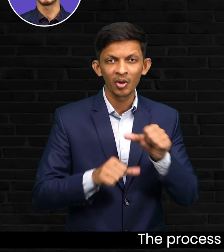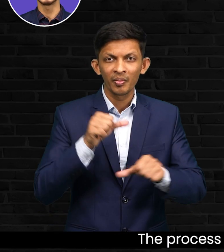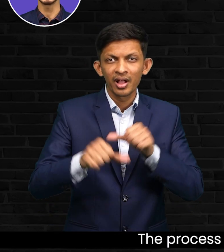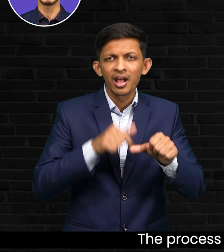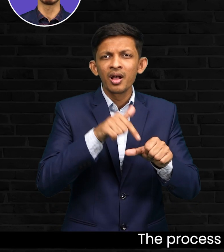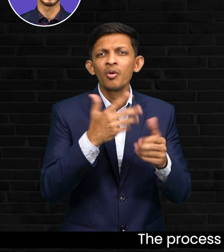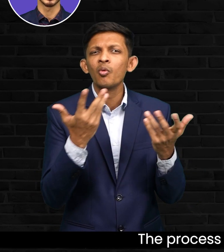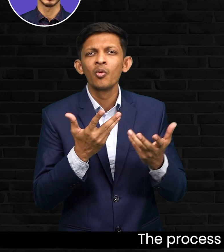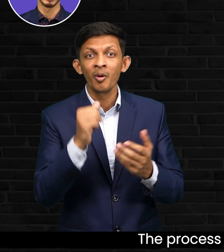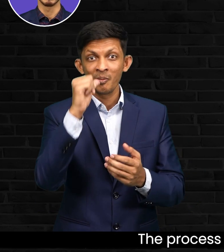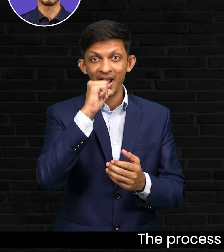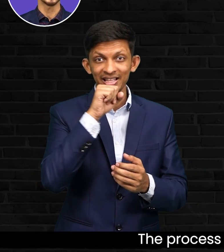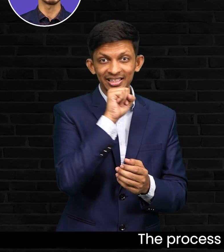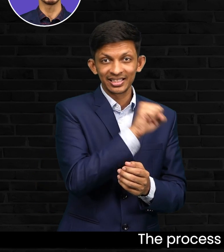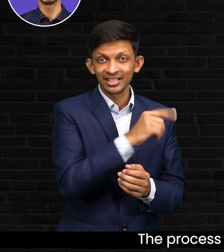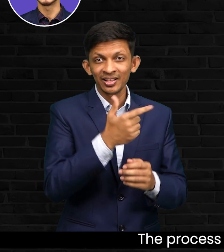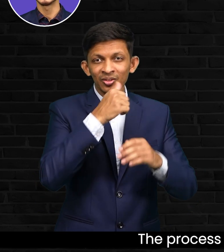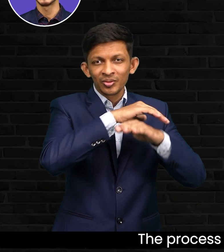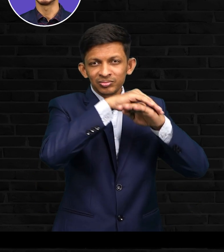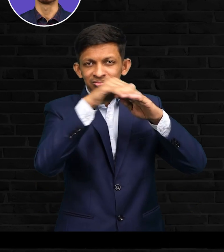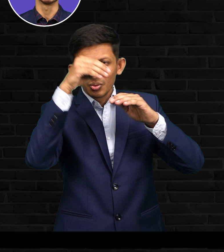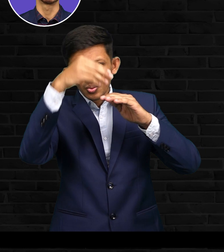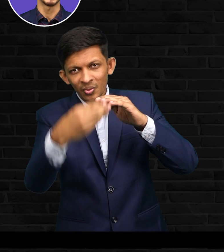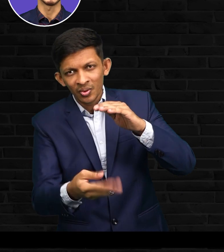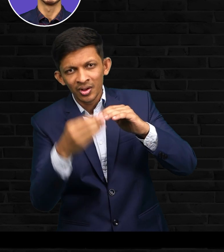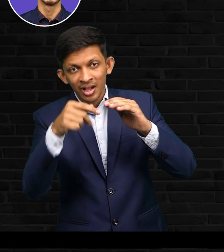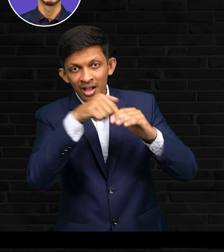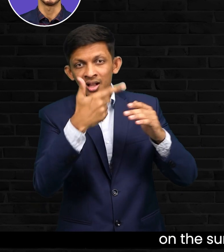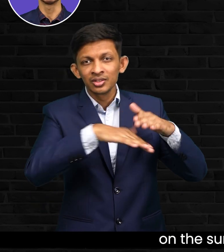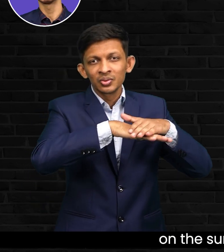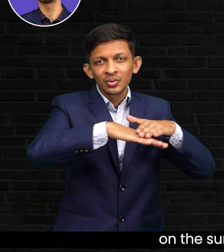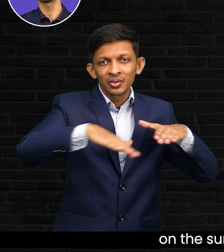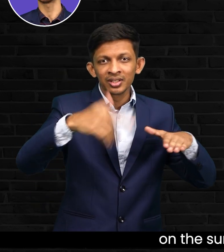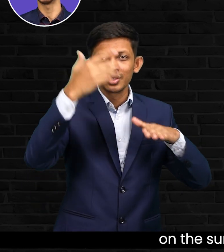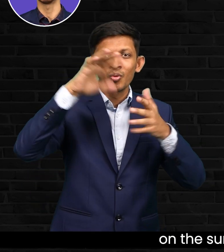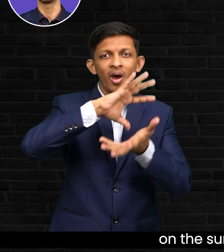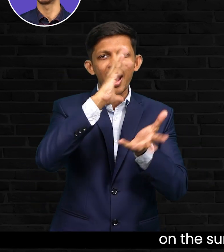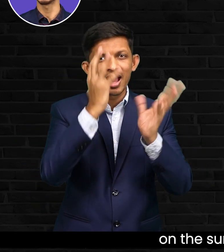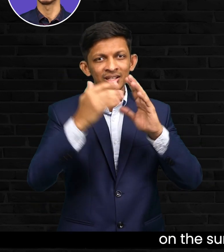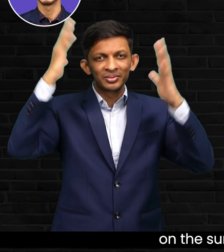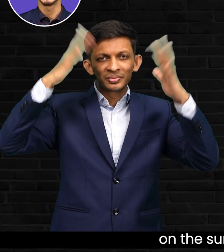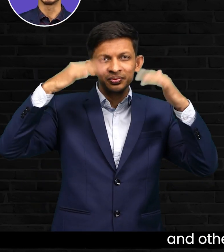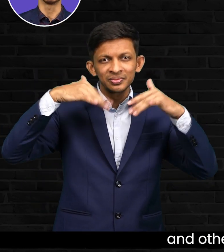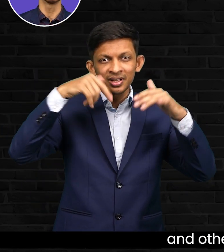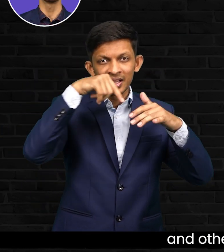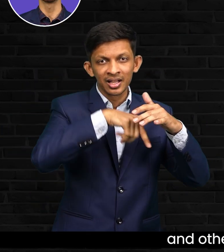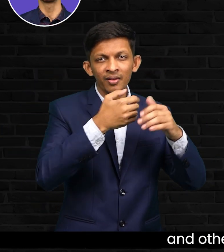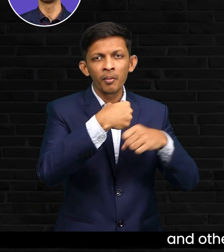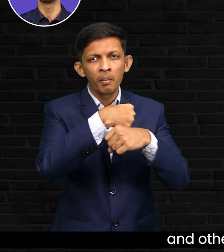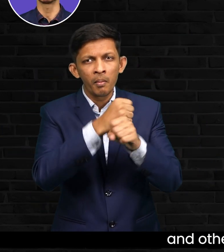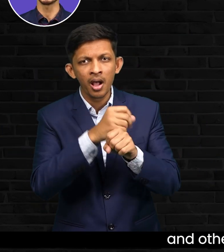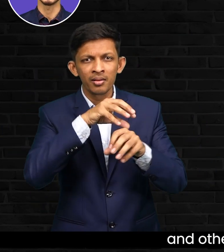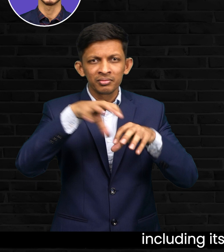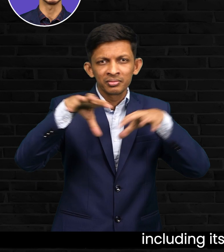The process by which water evaporates and falls back on the surface of the earth as rain and other forms